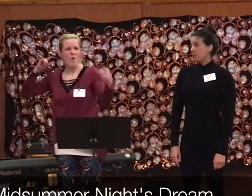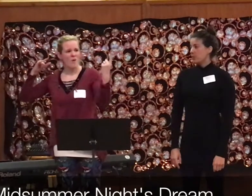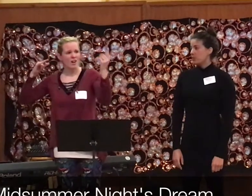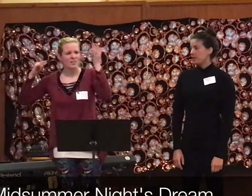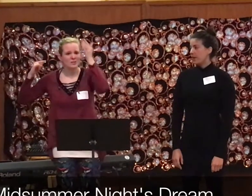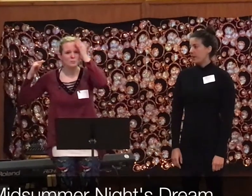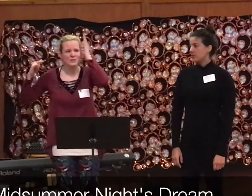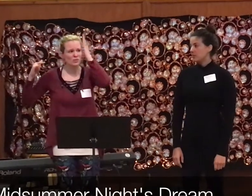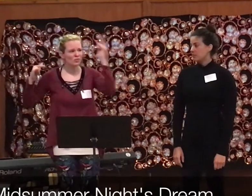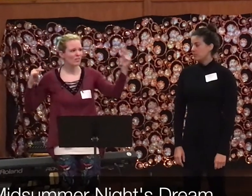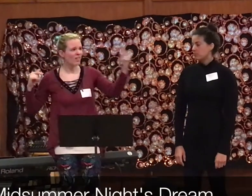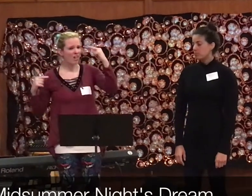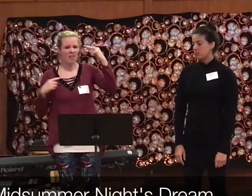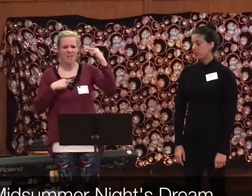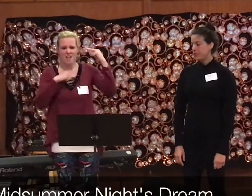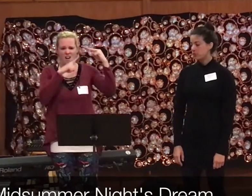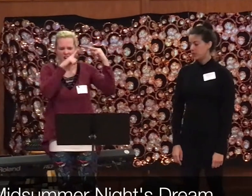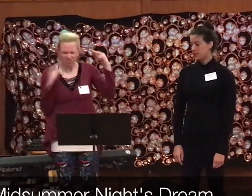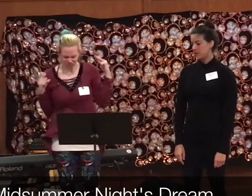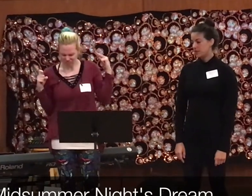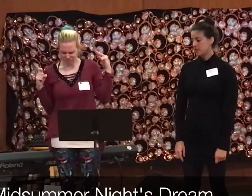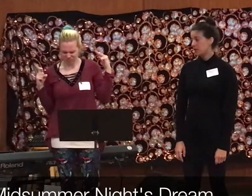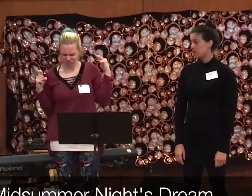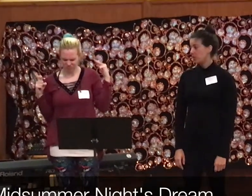But what of that? Demetrius thinks not so.